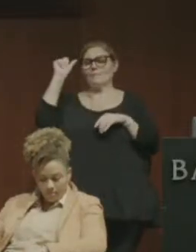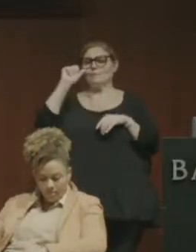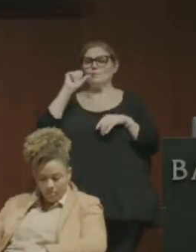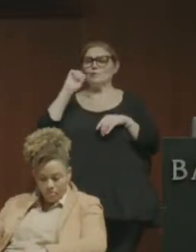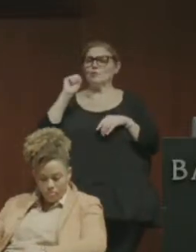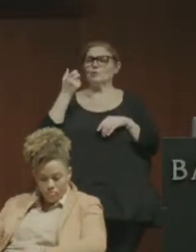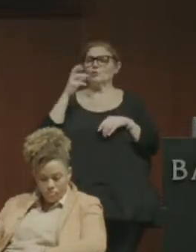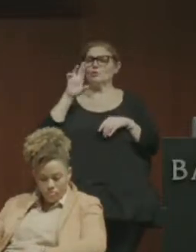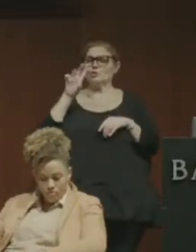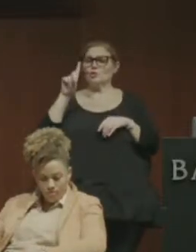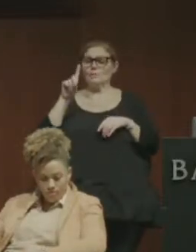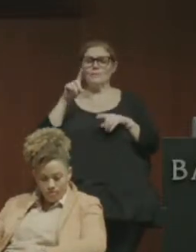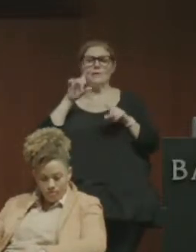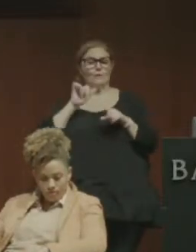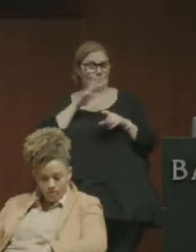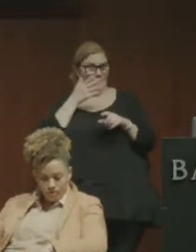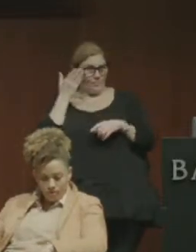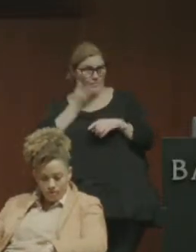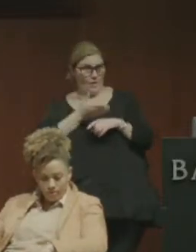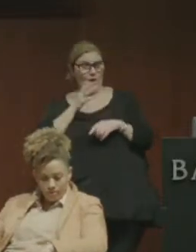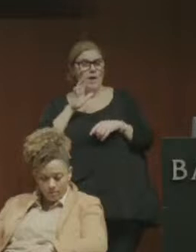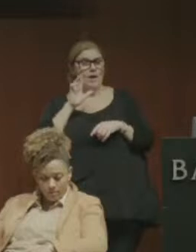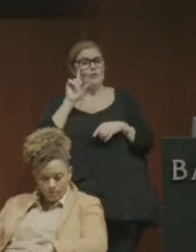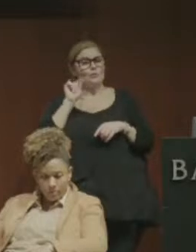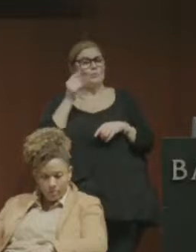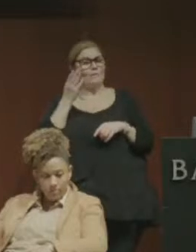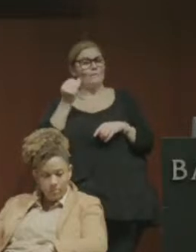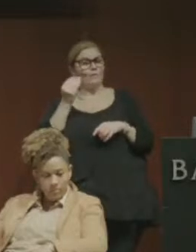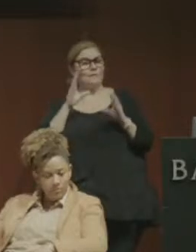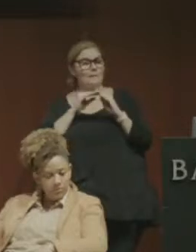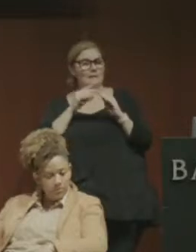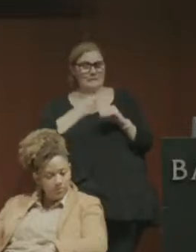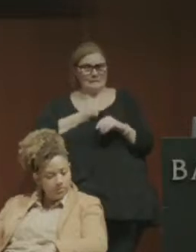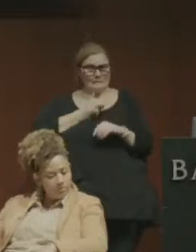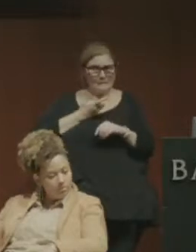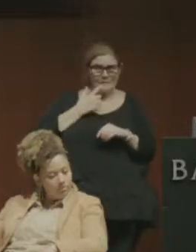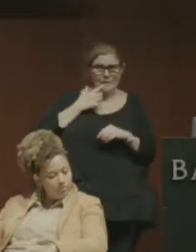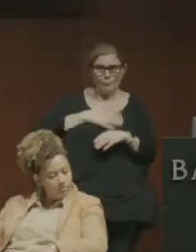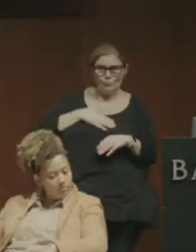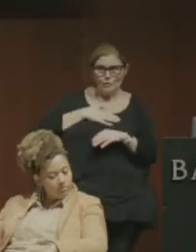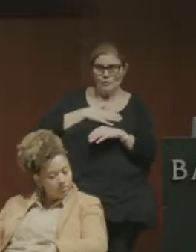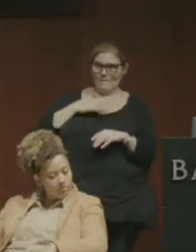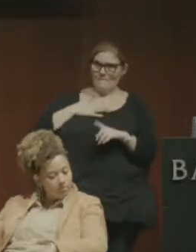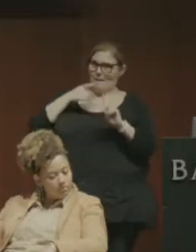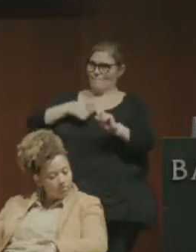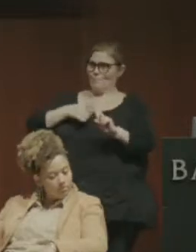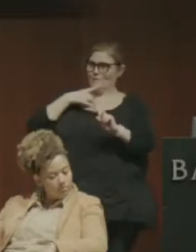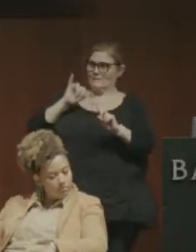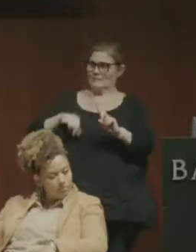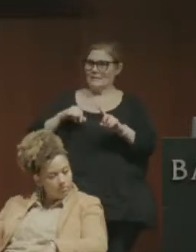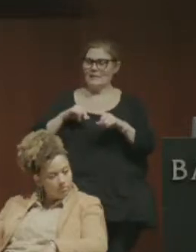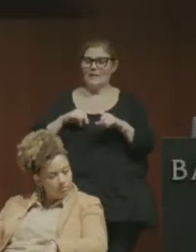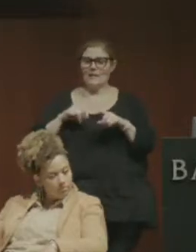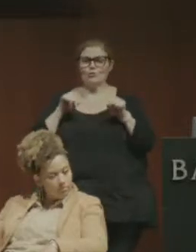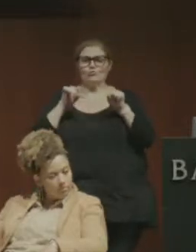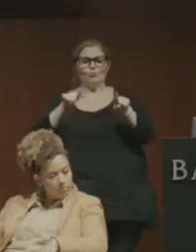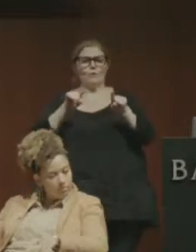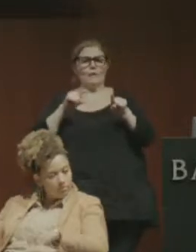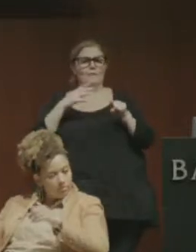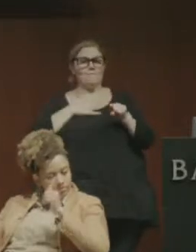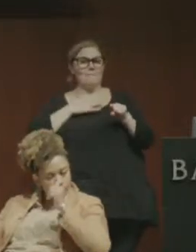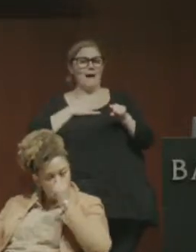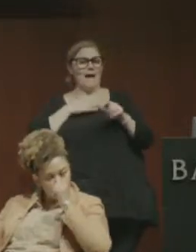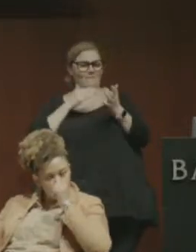Shepherd, who was in attendance at the 2014 meeting, expressed her appreciation for my points on gender during one of